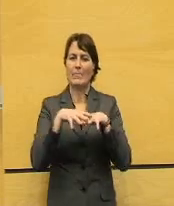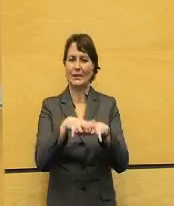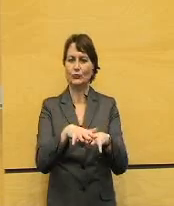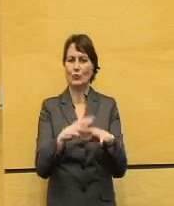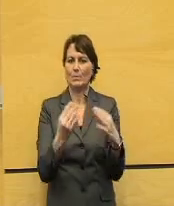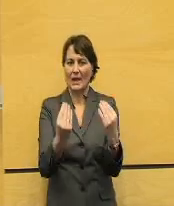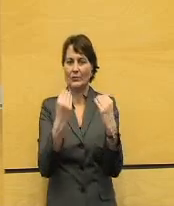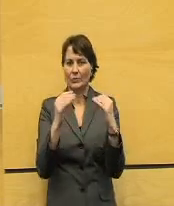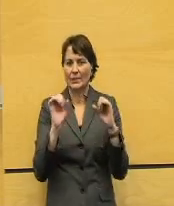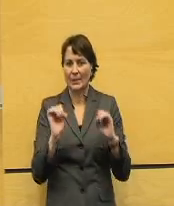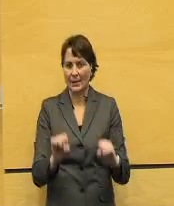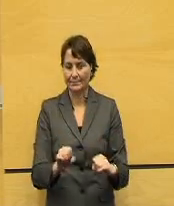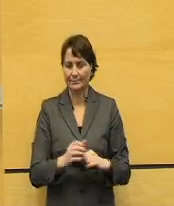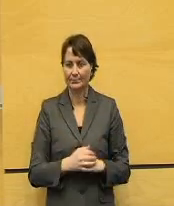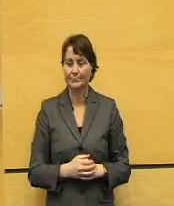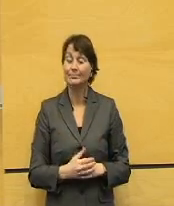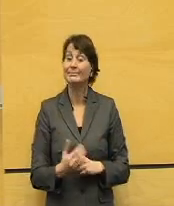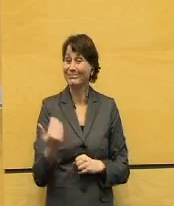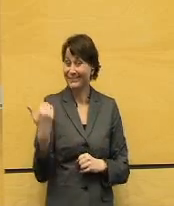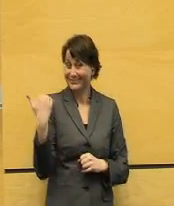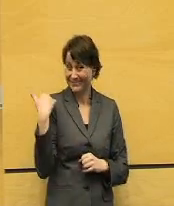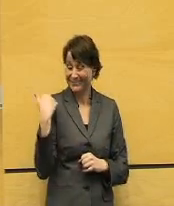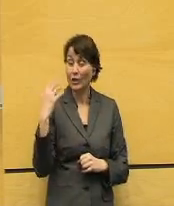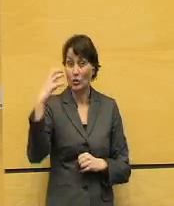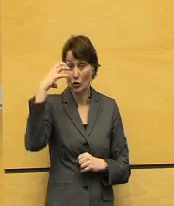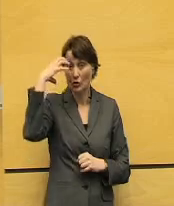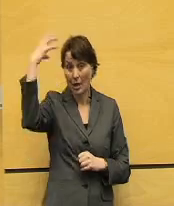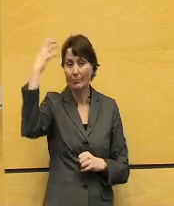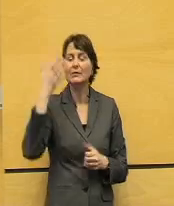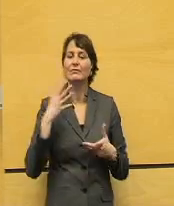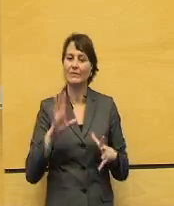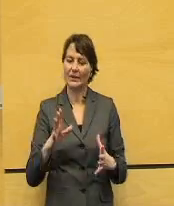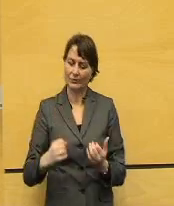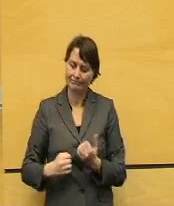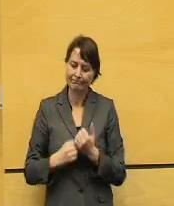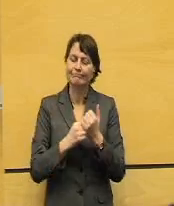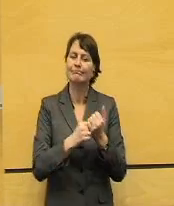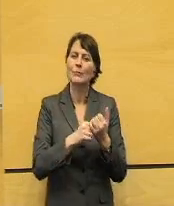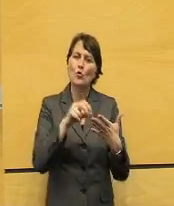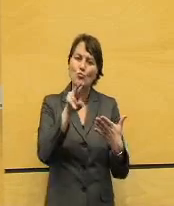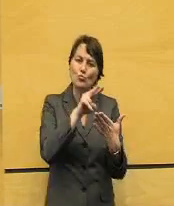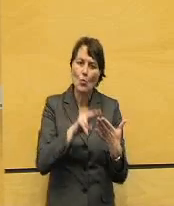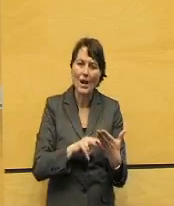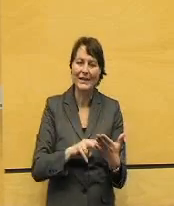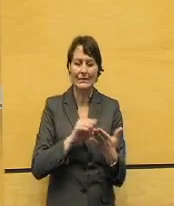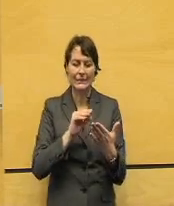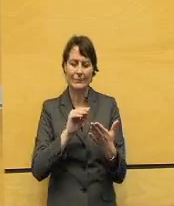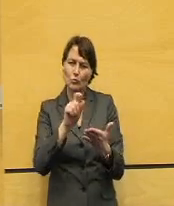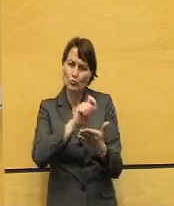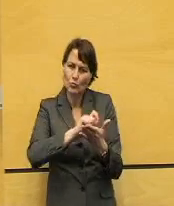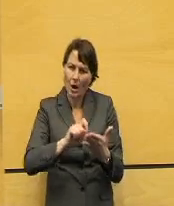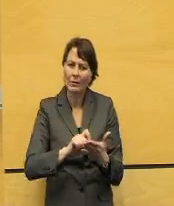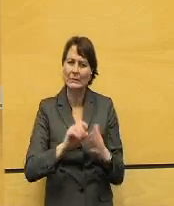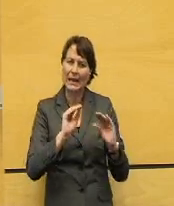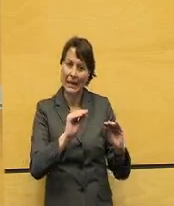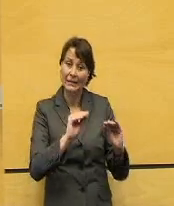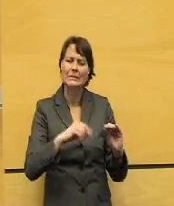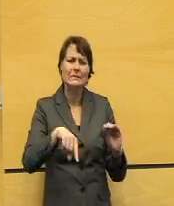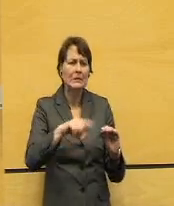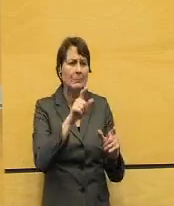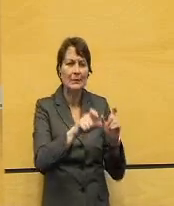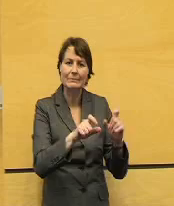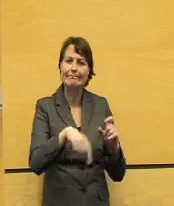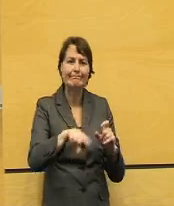education. Recently, the government had supported reading and writing applications for students with specific